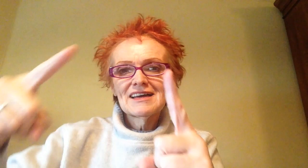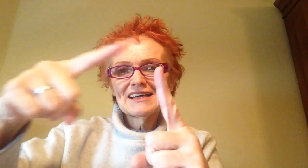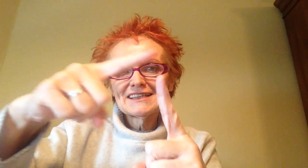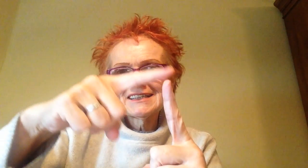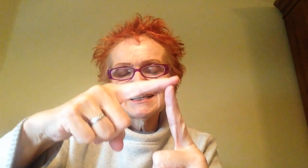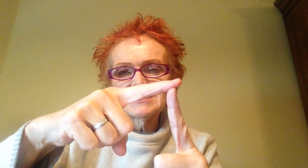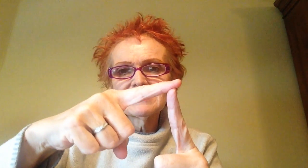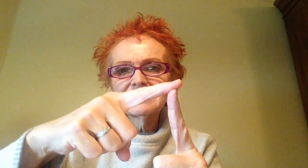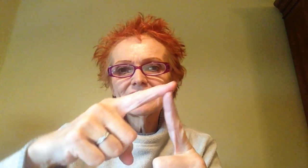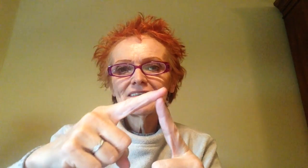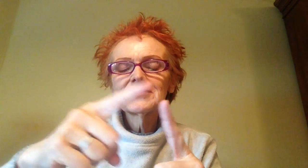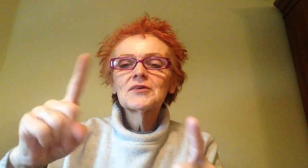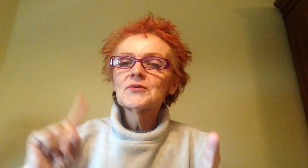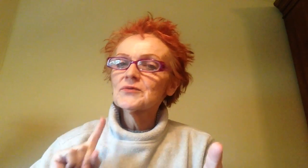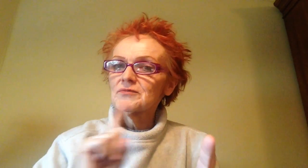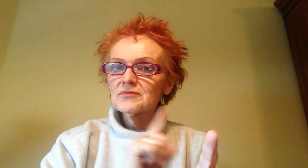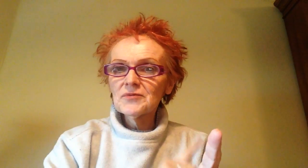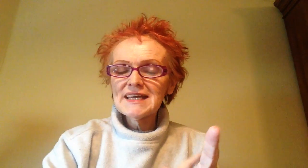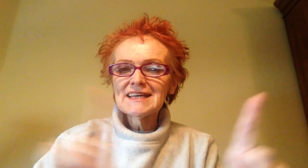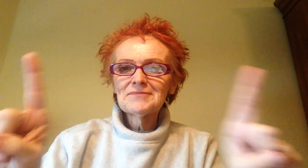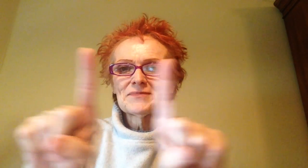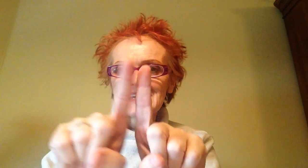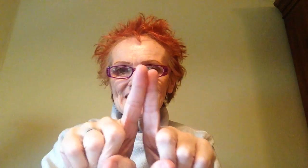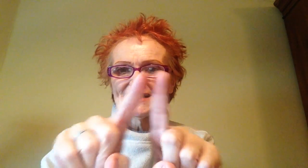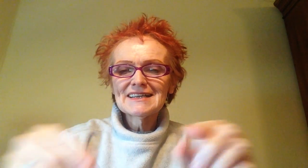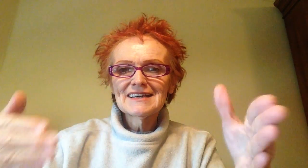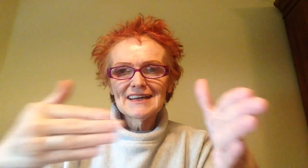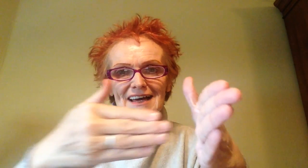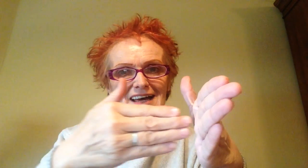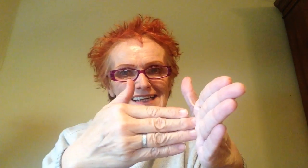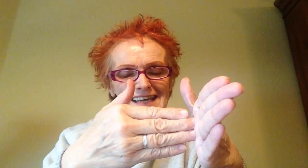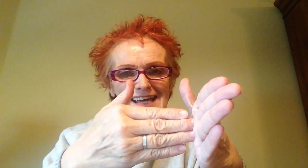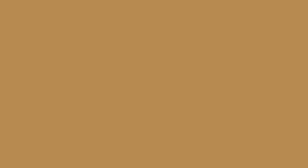until we meet again.